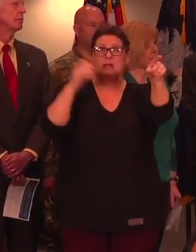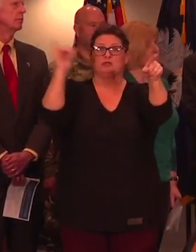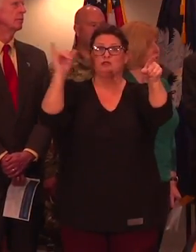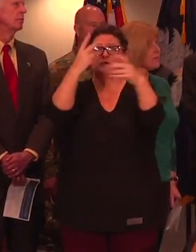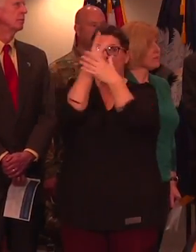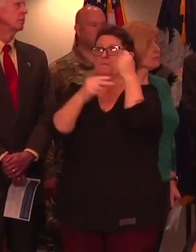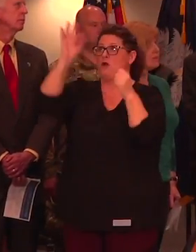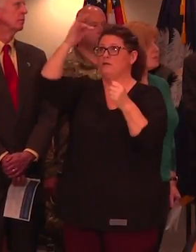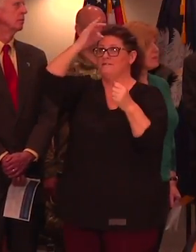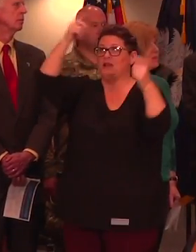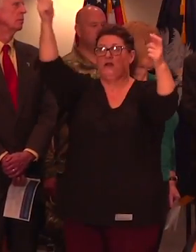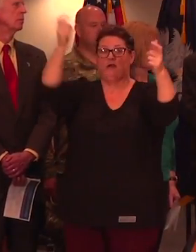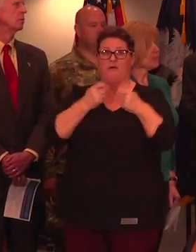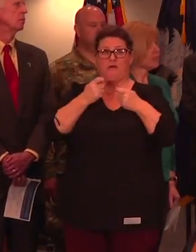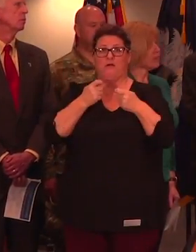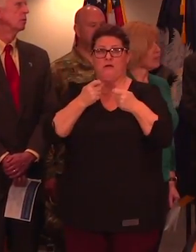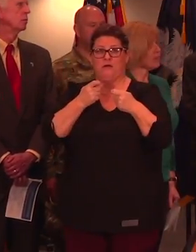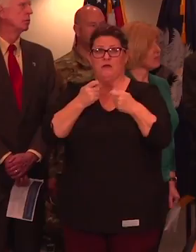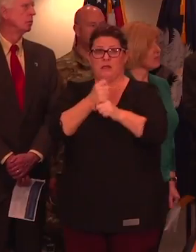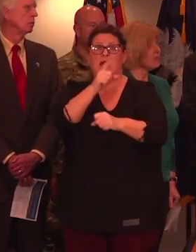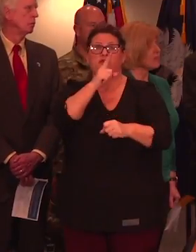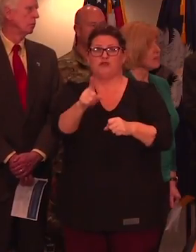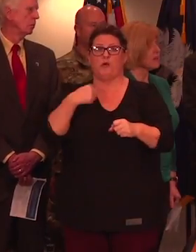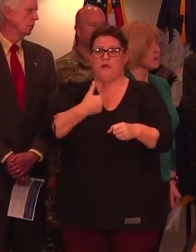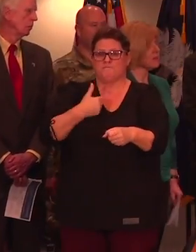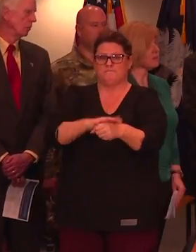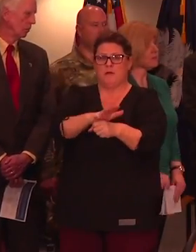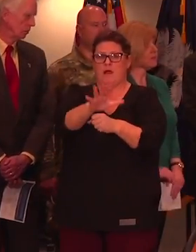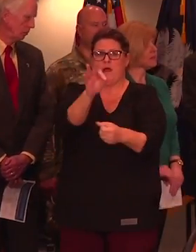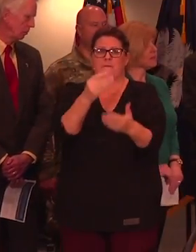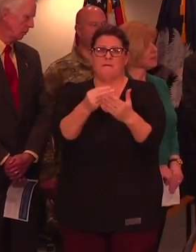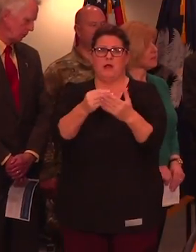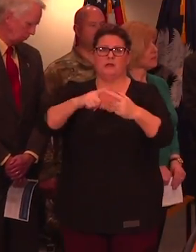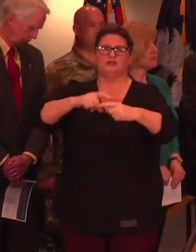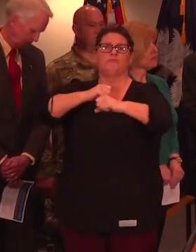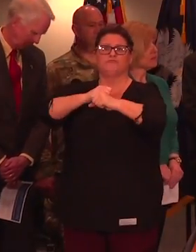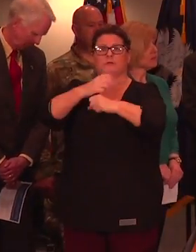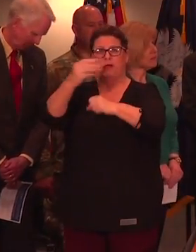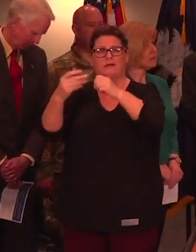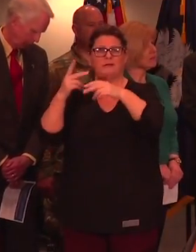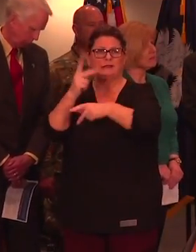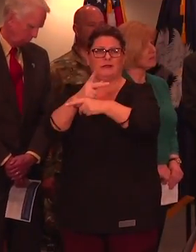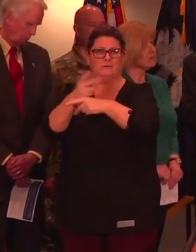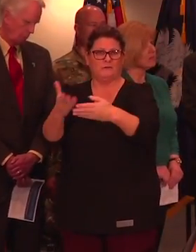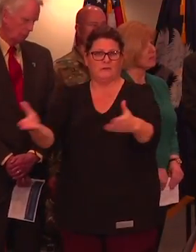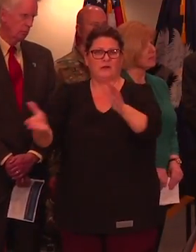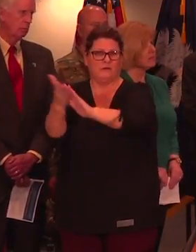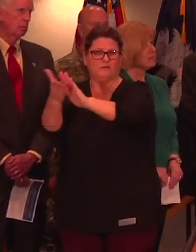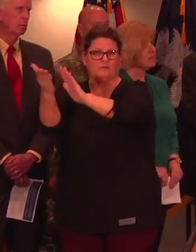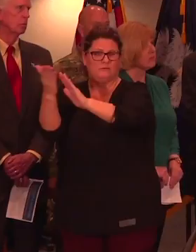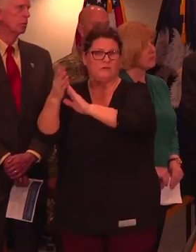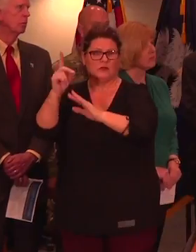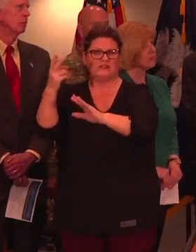the federal government to make sure that we are strong in our defenses and the operations, particularly of DHEC and in the health